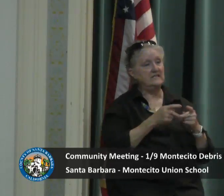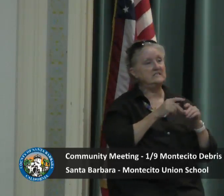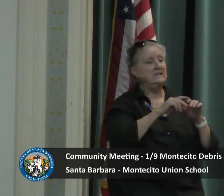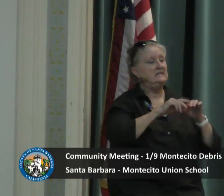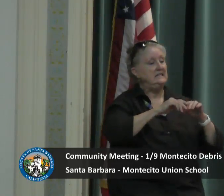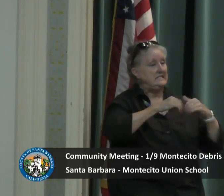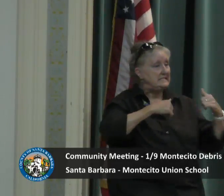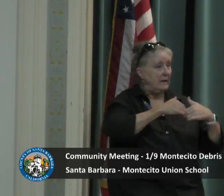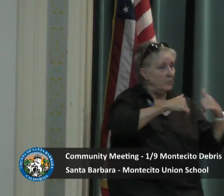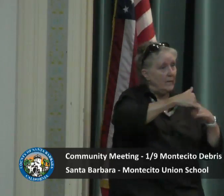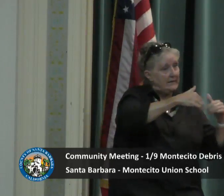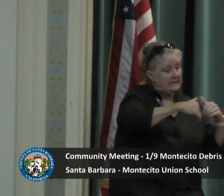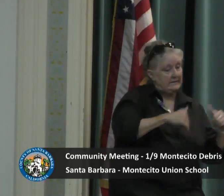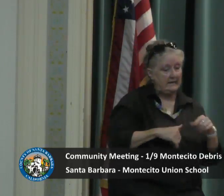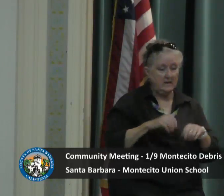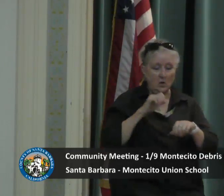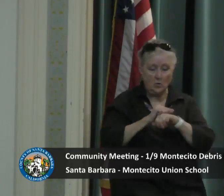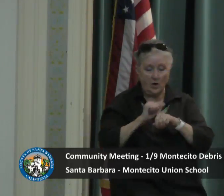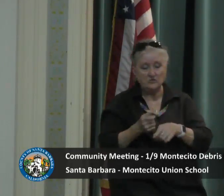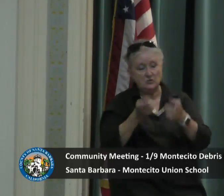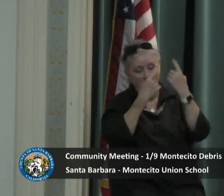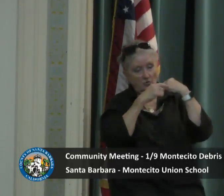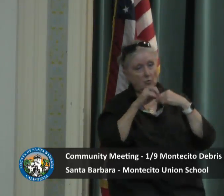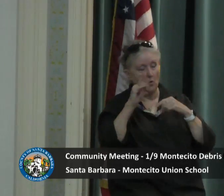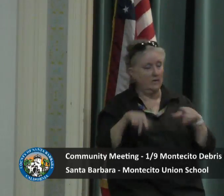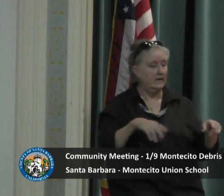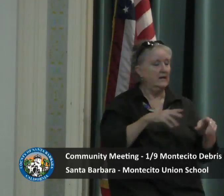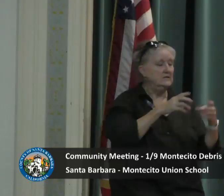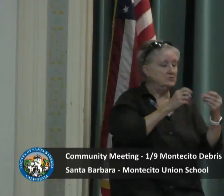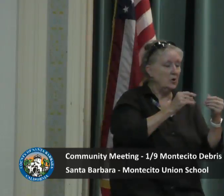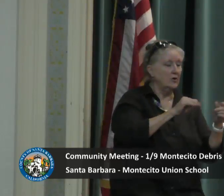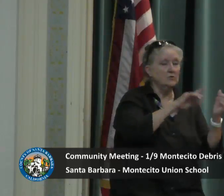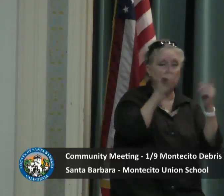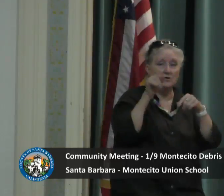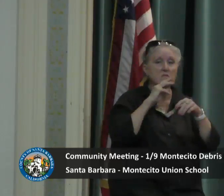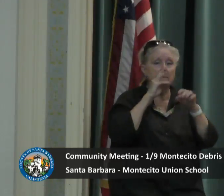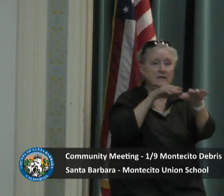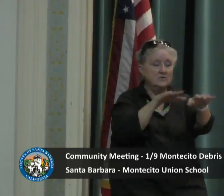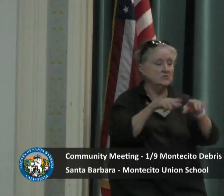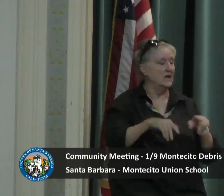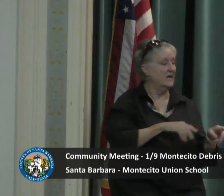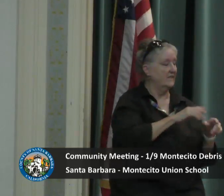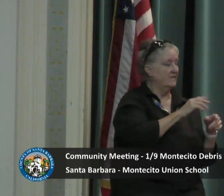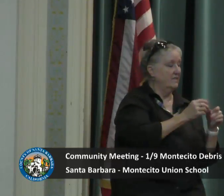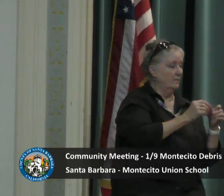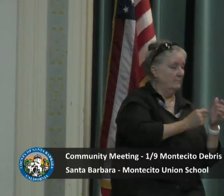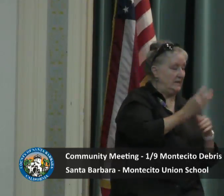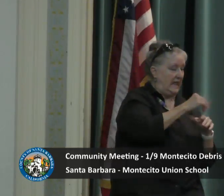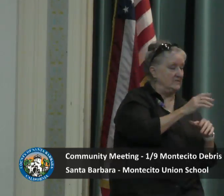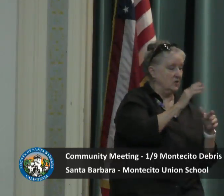taken to a quarry, the soil is taken to the beach, and the vegetation is chipped for future utilization.